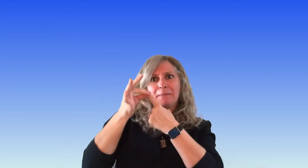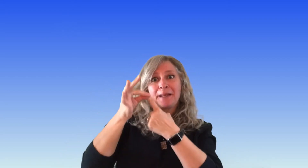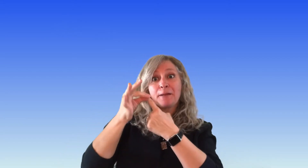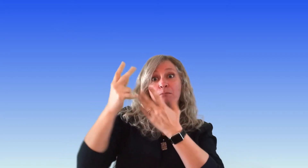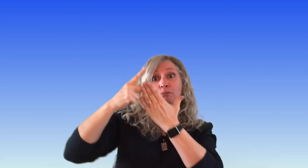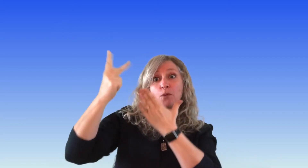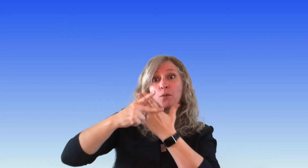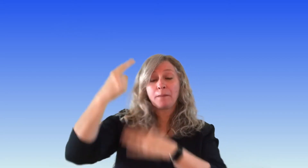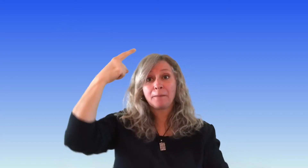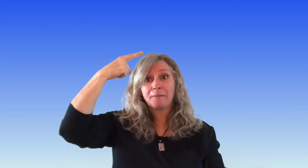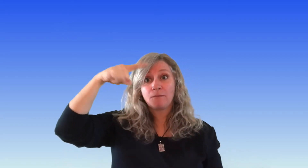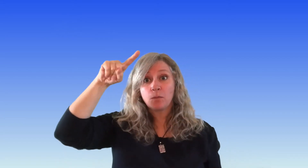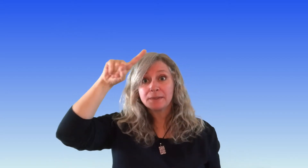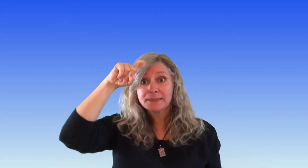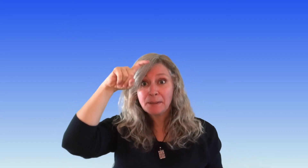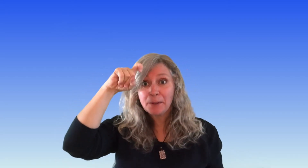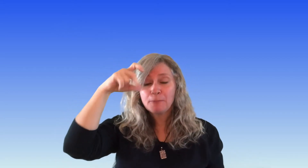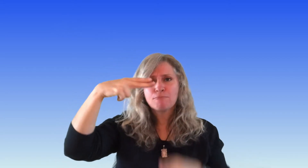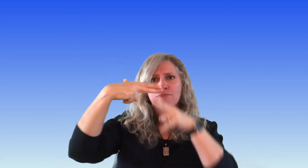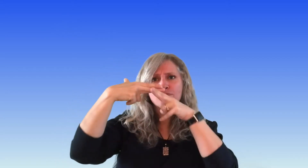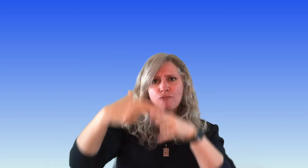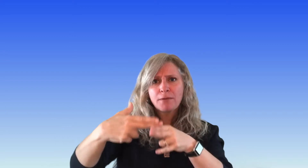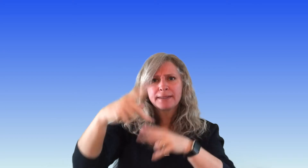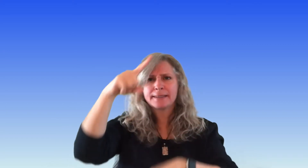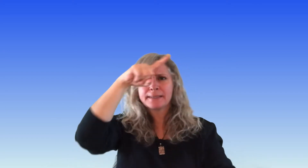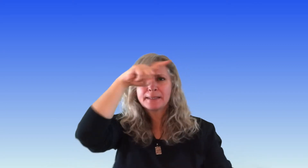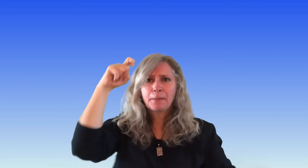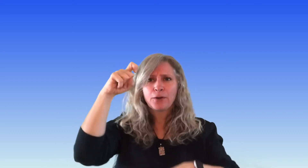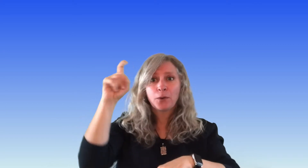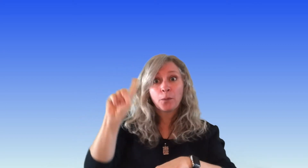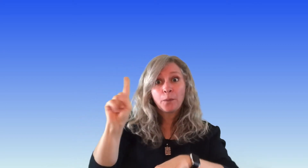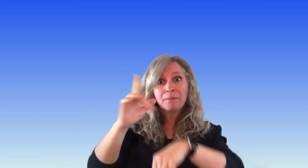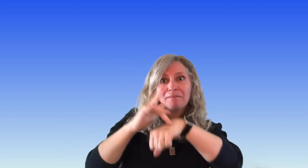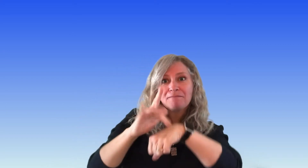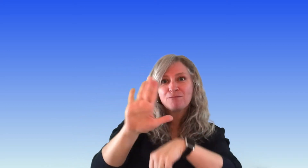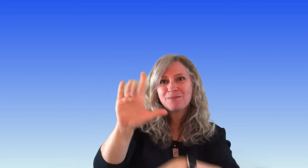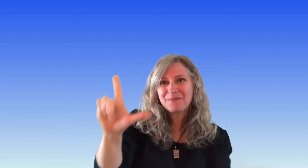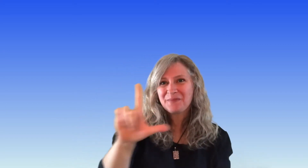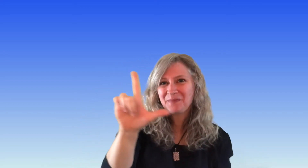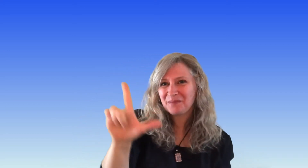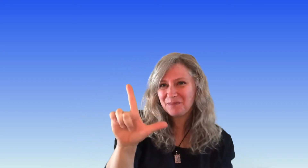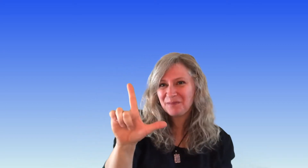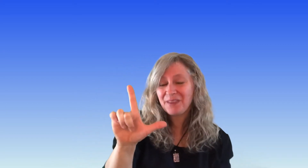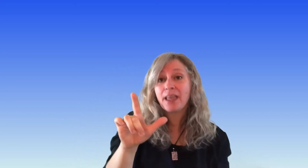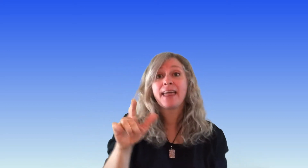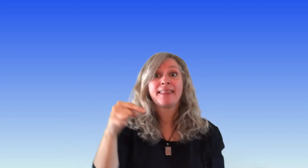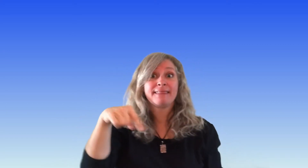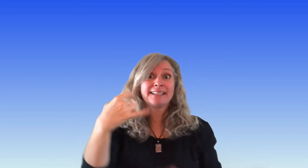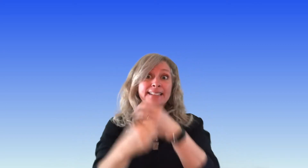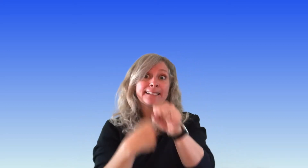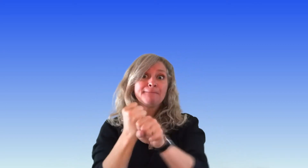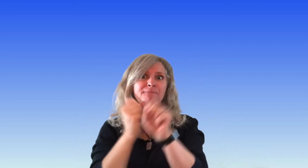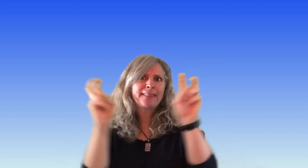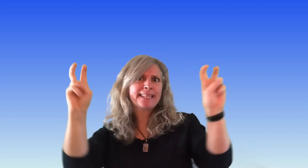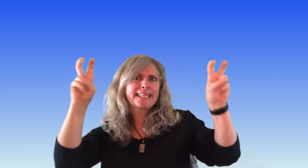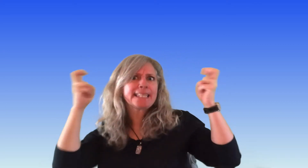We have a special program called Summer at Your Library. This year's